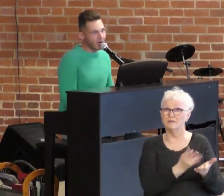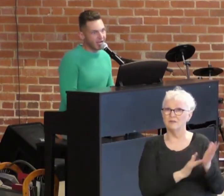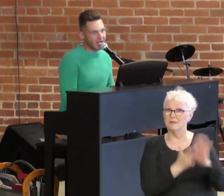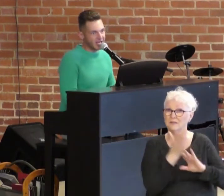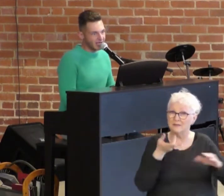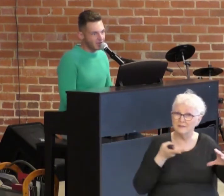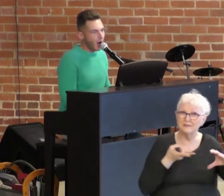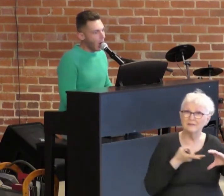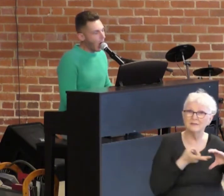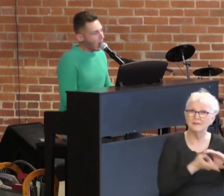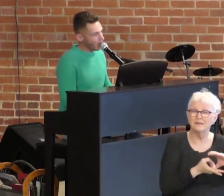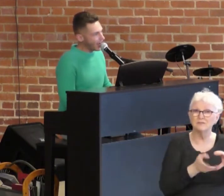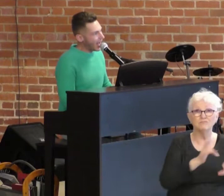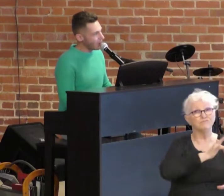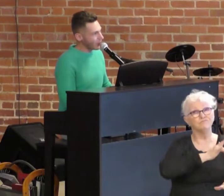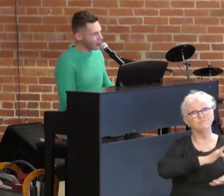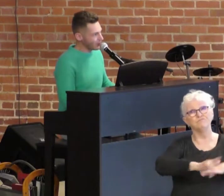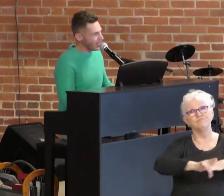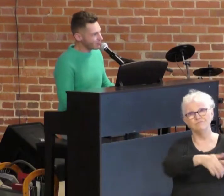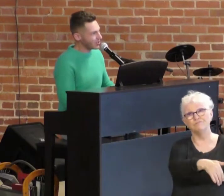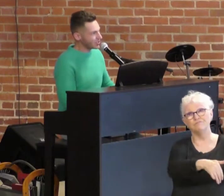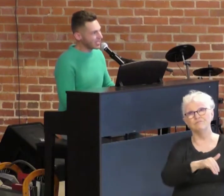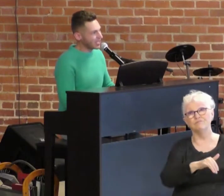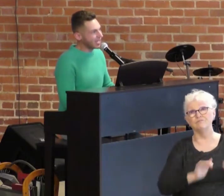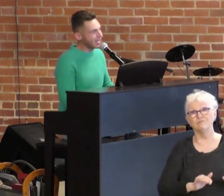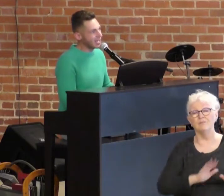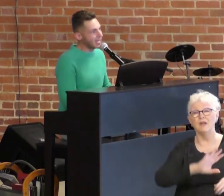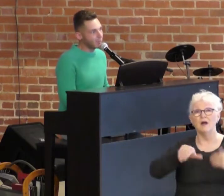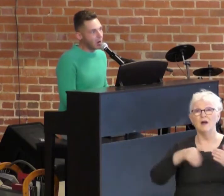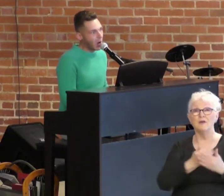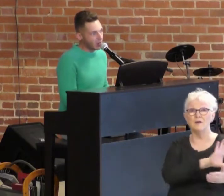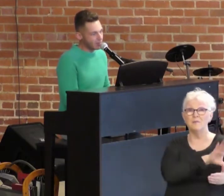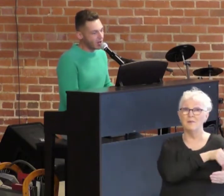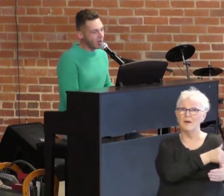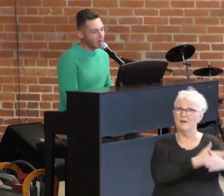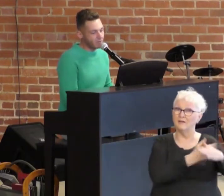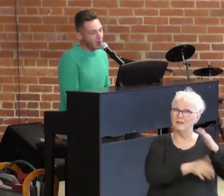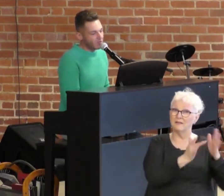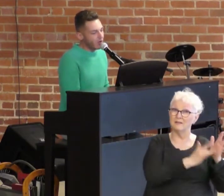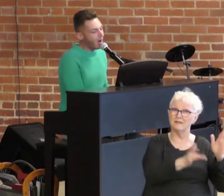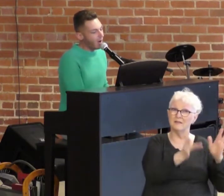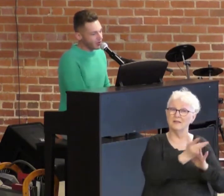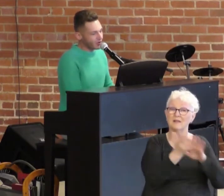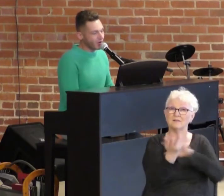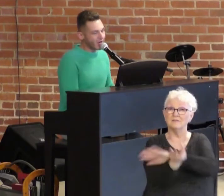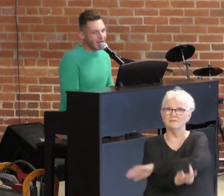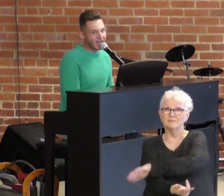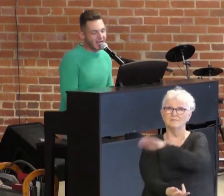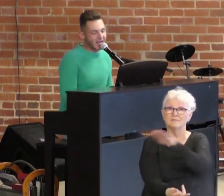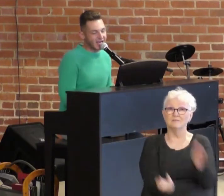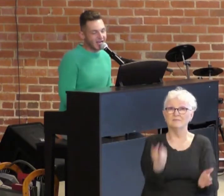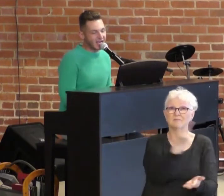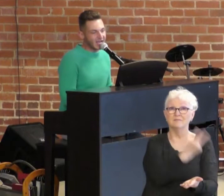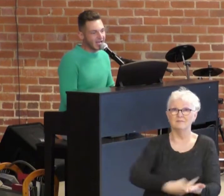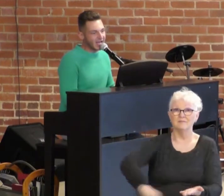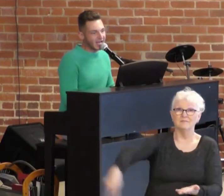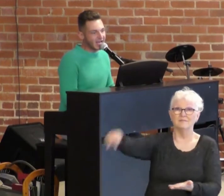empty grave. All the power that was in him brought him up from the